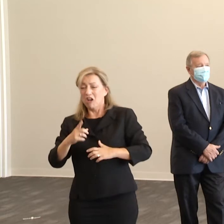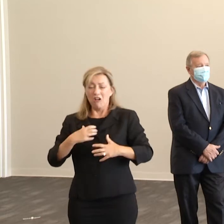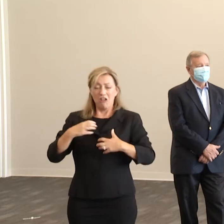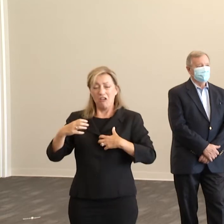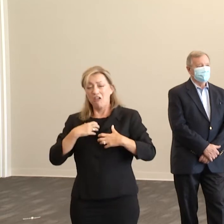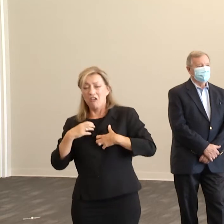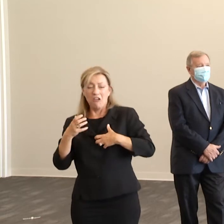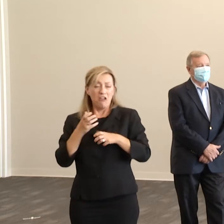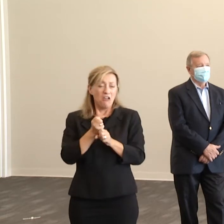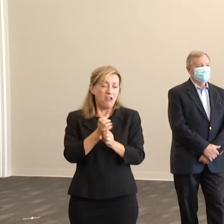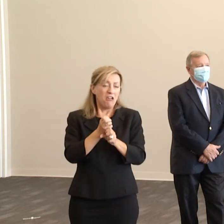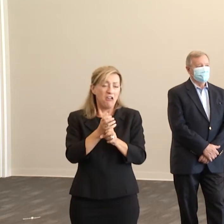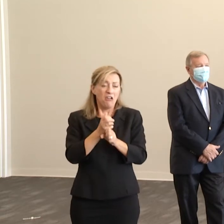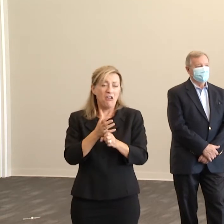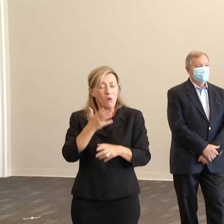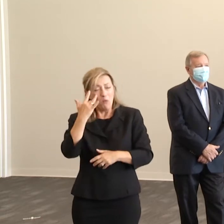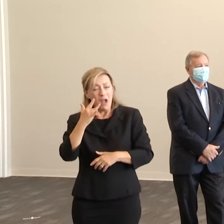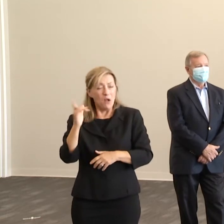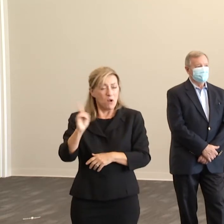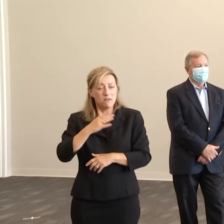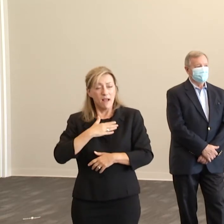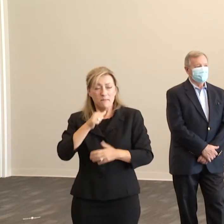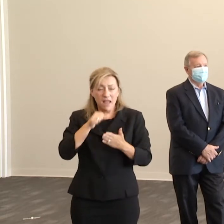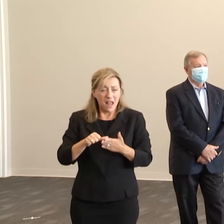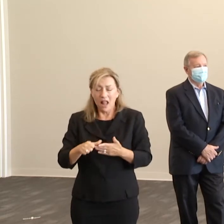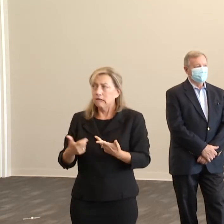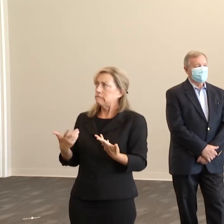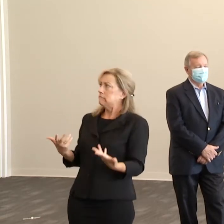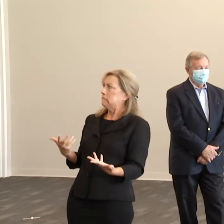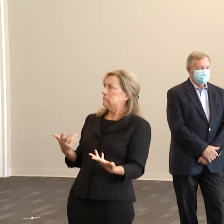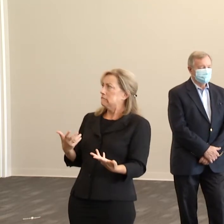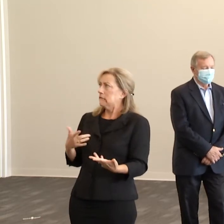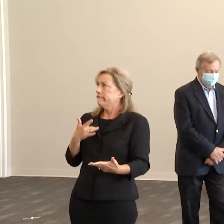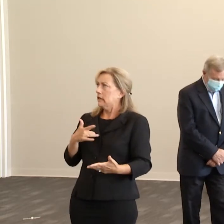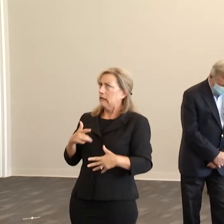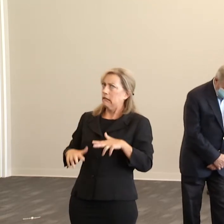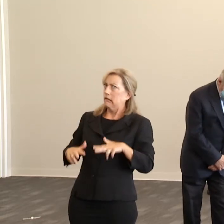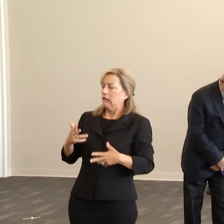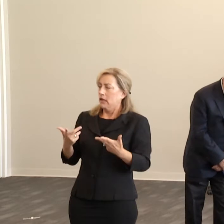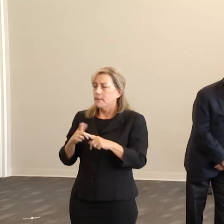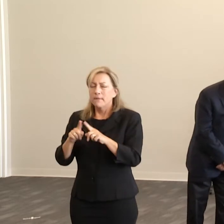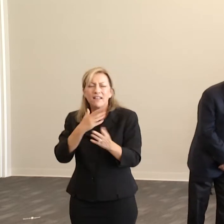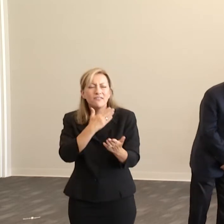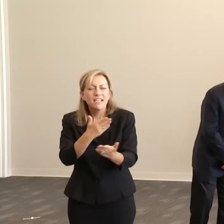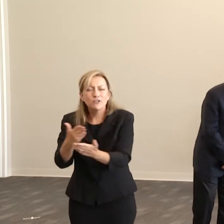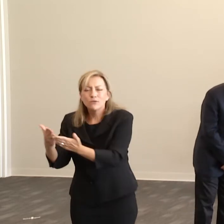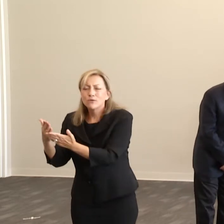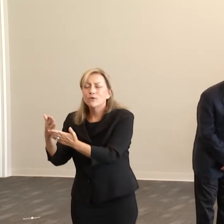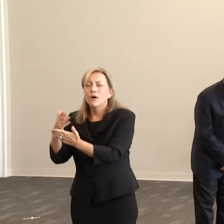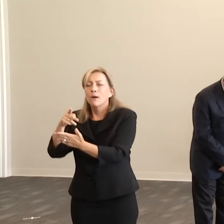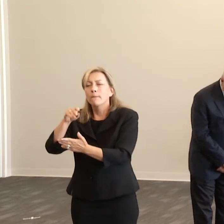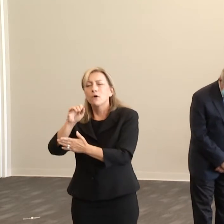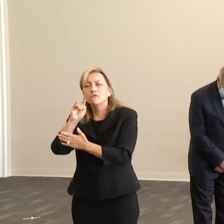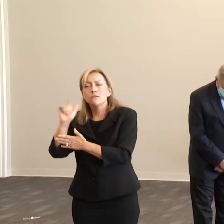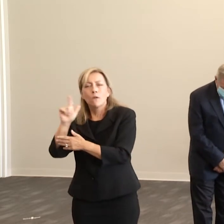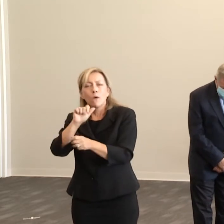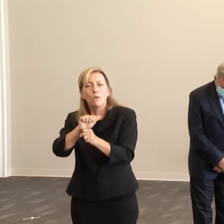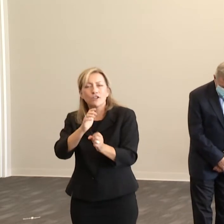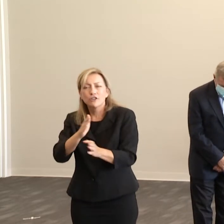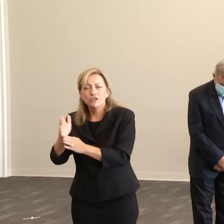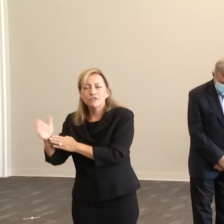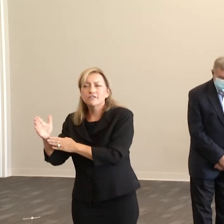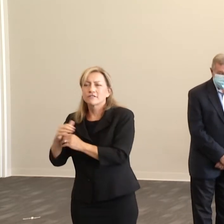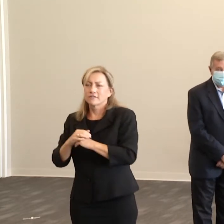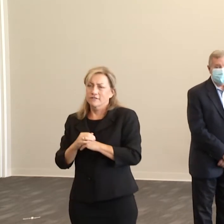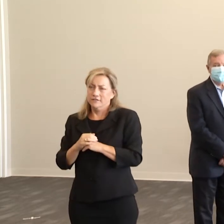mail here? So I just ask everybody to have some respect for the folks who are working hard to deliver the mail and understand and